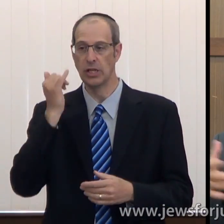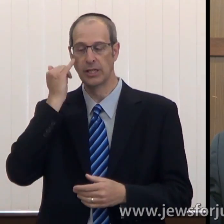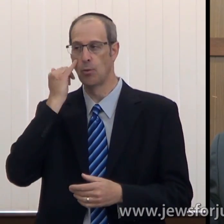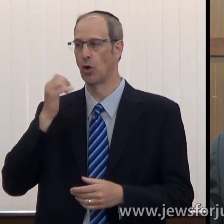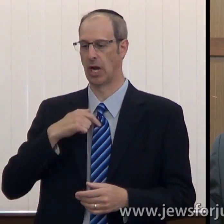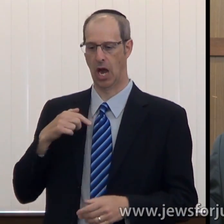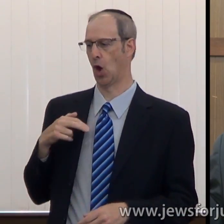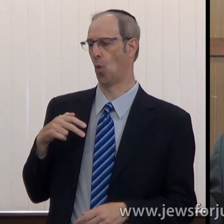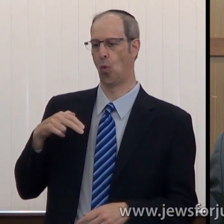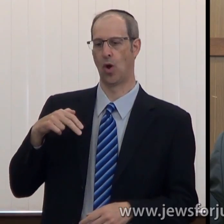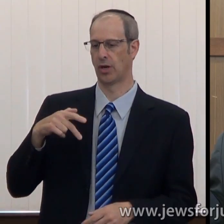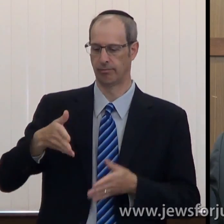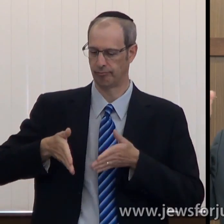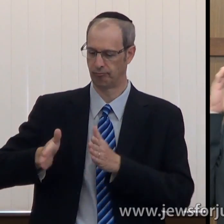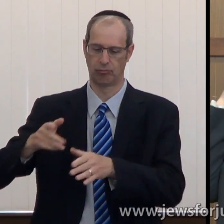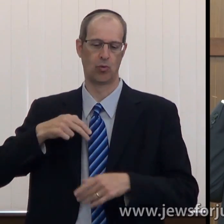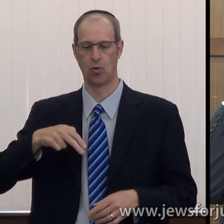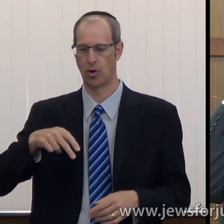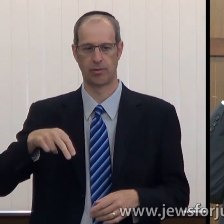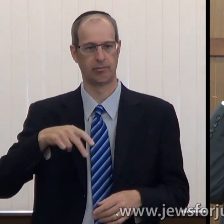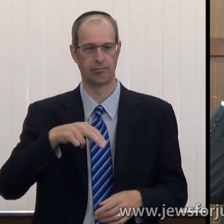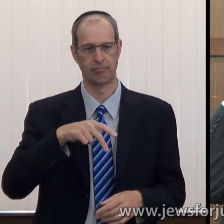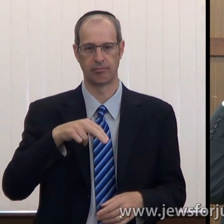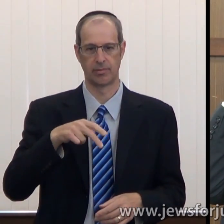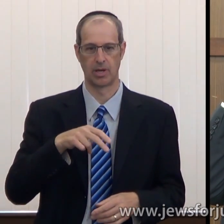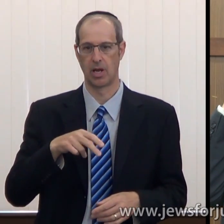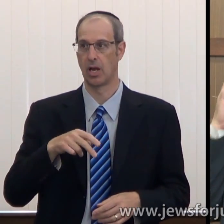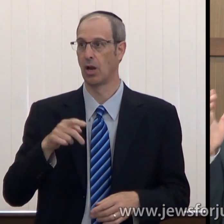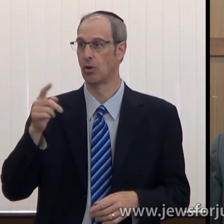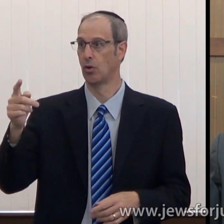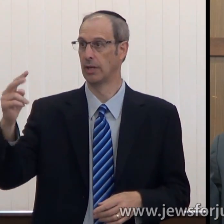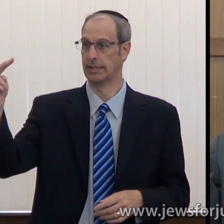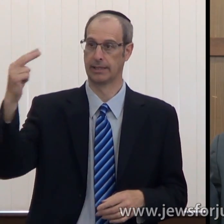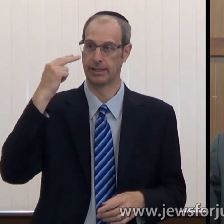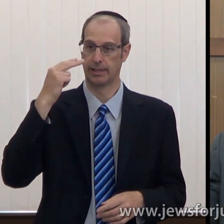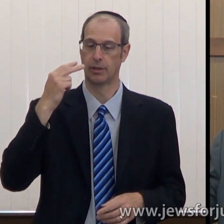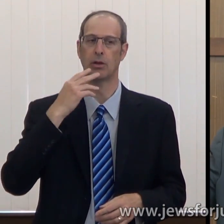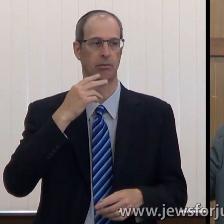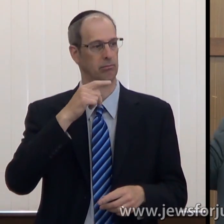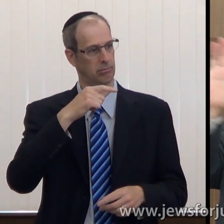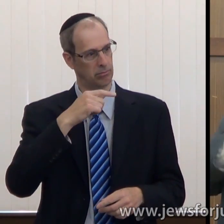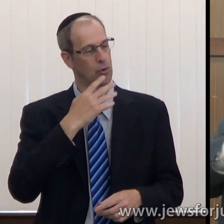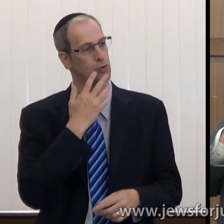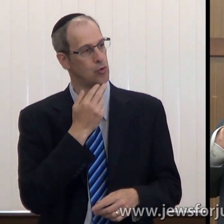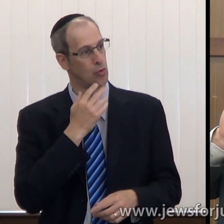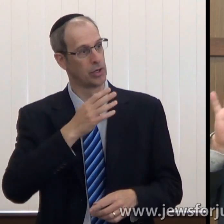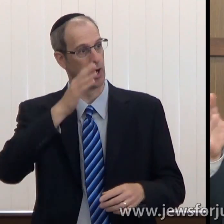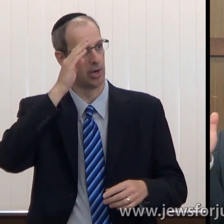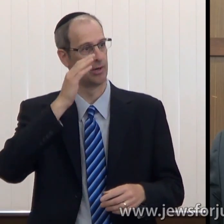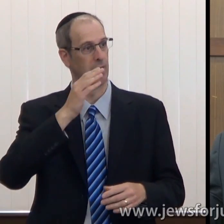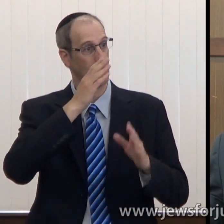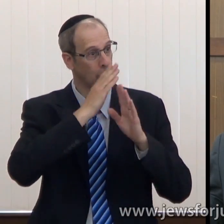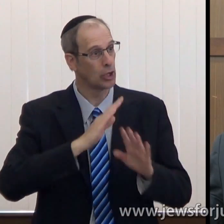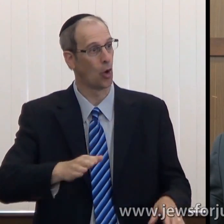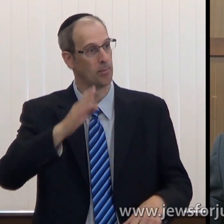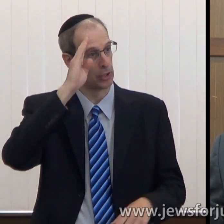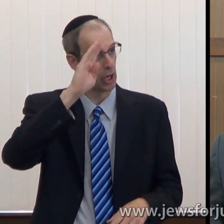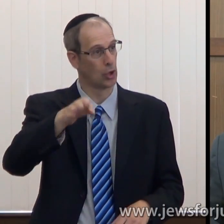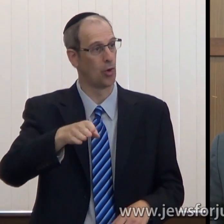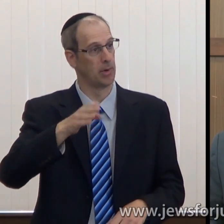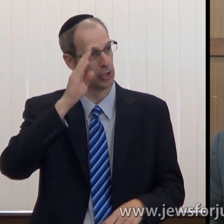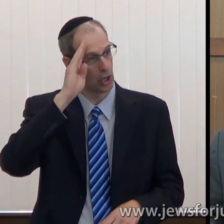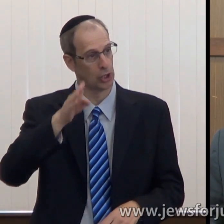almost anywhere and someone notices that I'm Jewish, so often they'll say, Shalom. That's the only word they